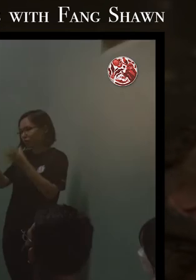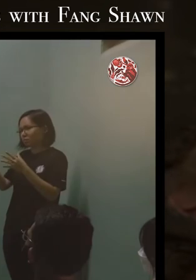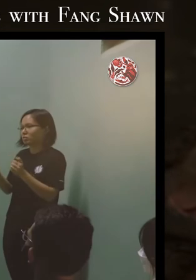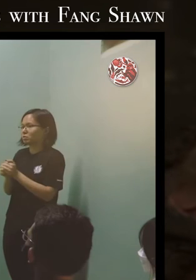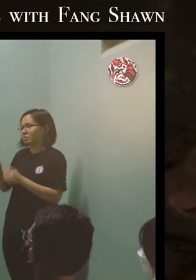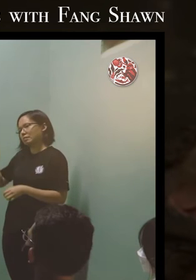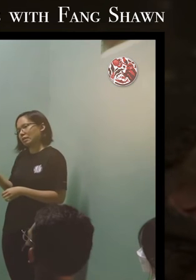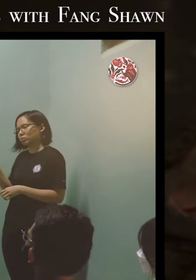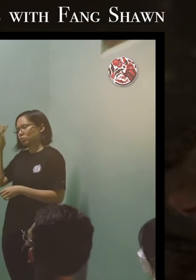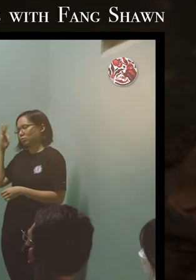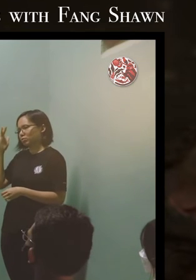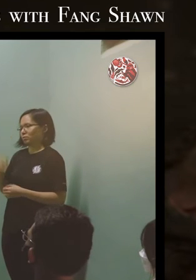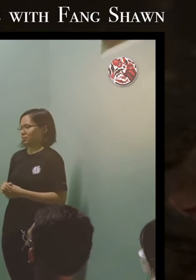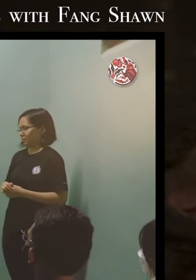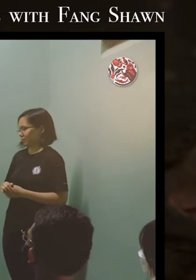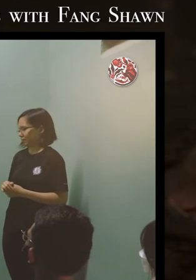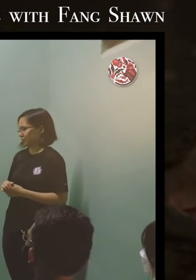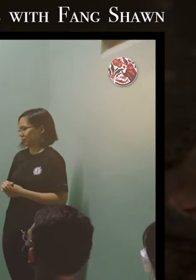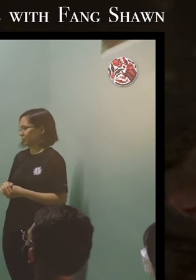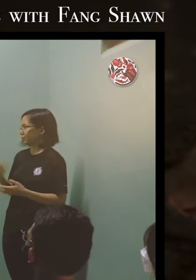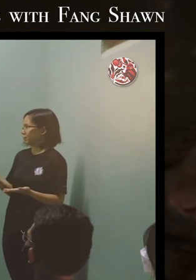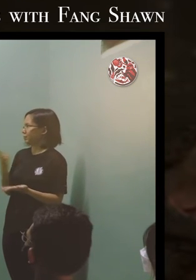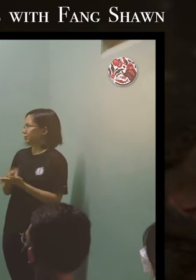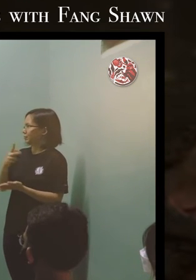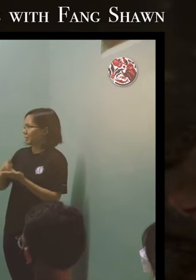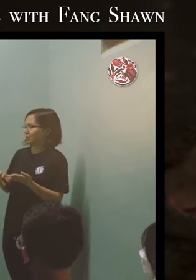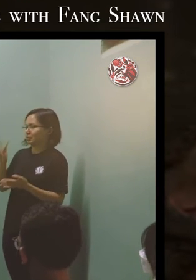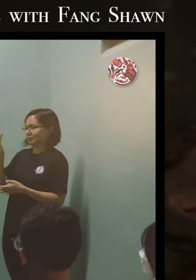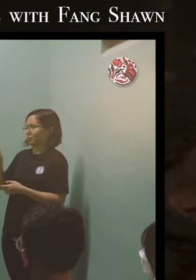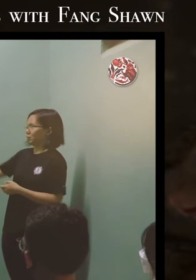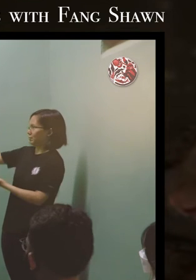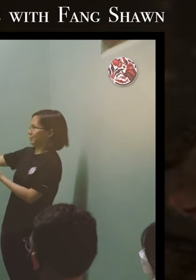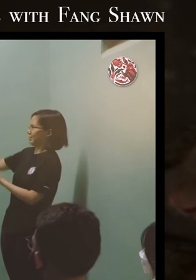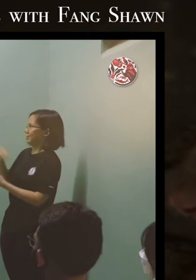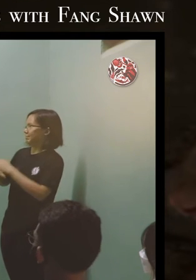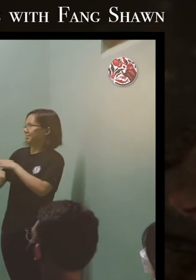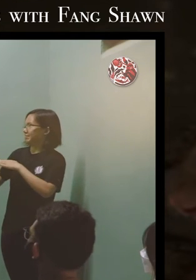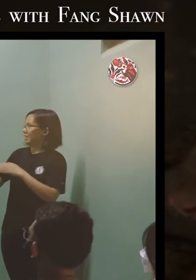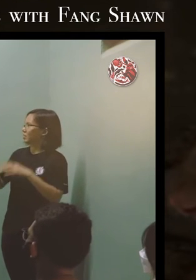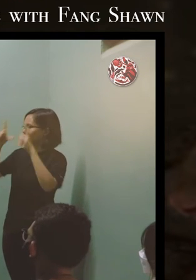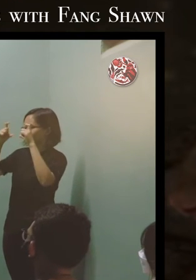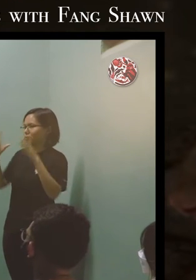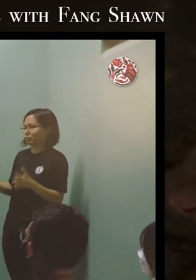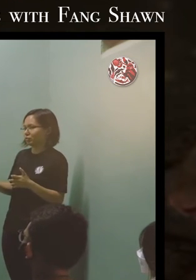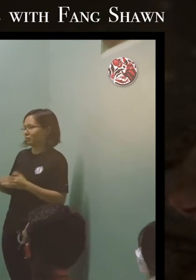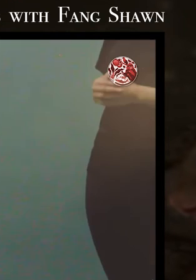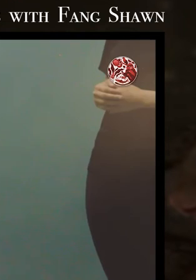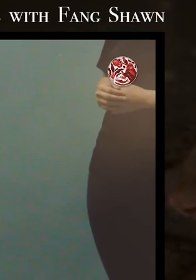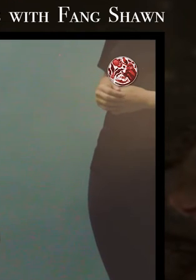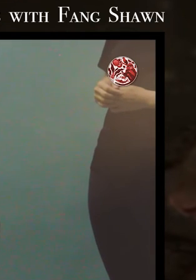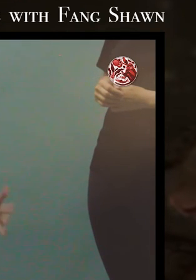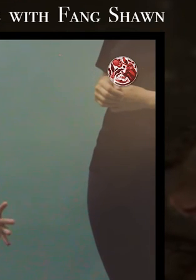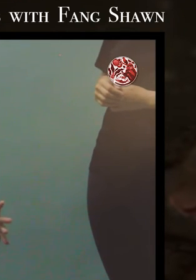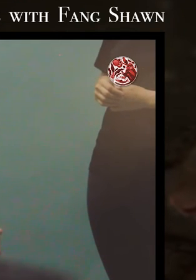And so now we've reached part two of the session, where it is nature photographers caught in the act. So you might think that, okay, just